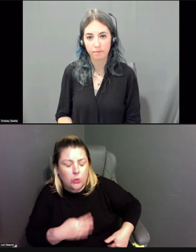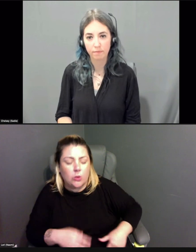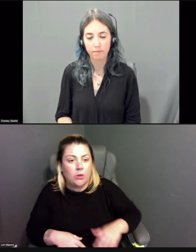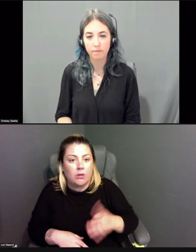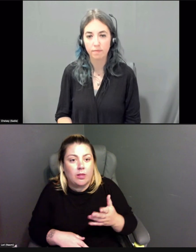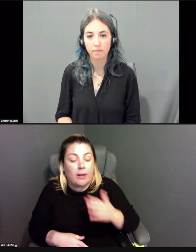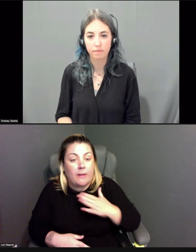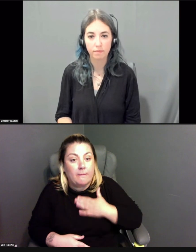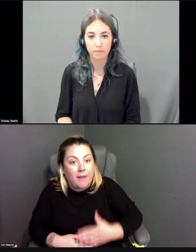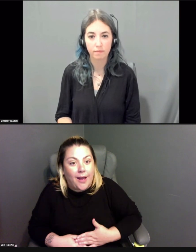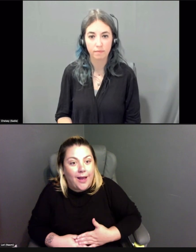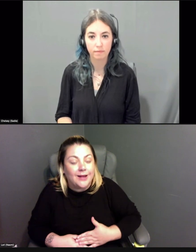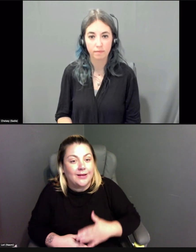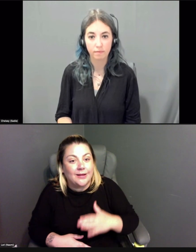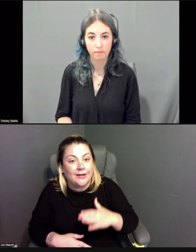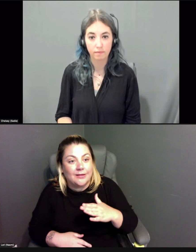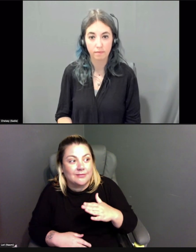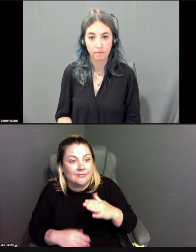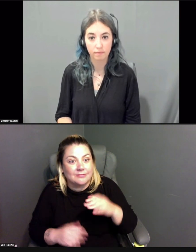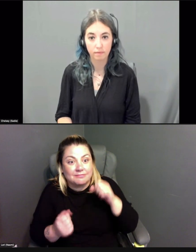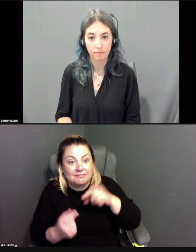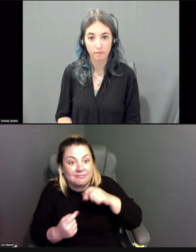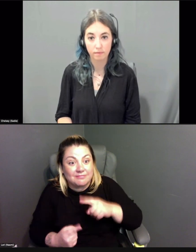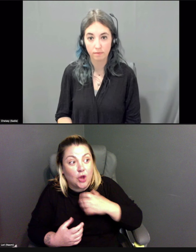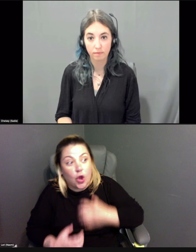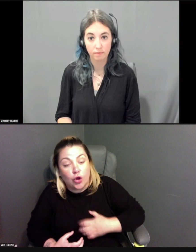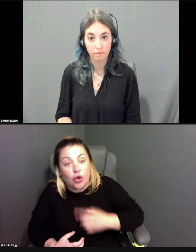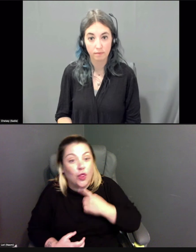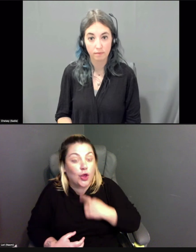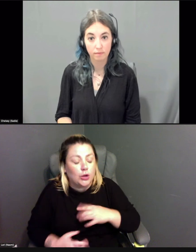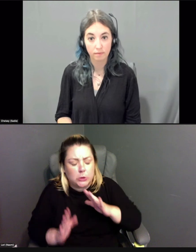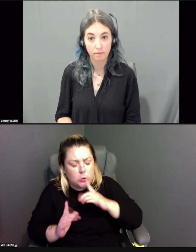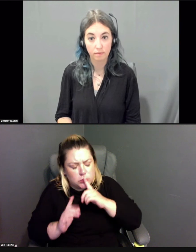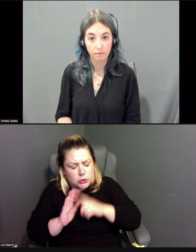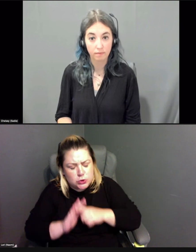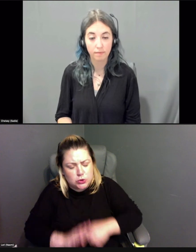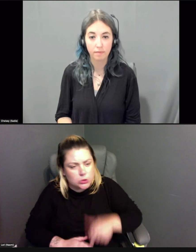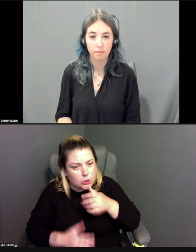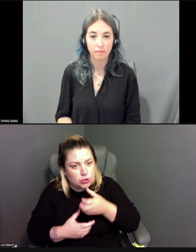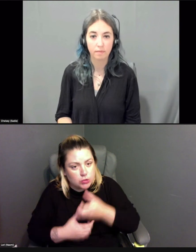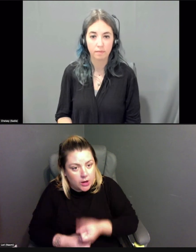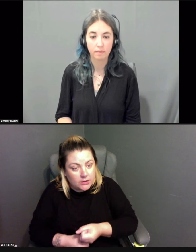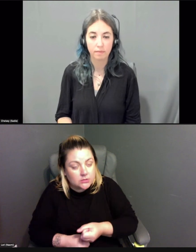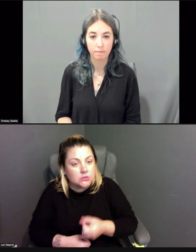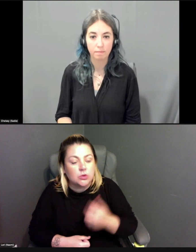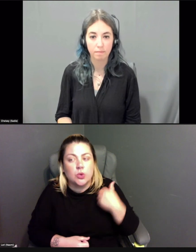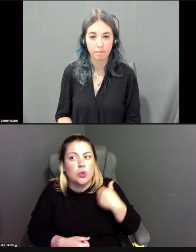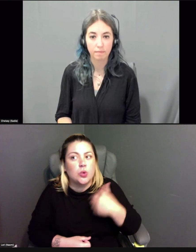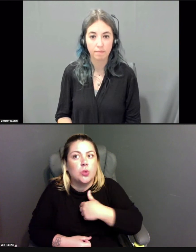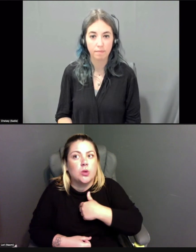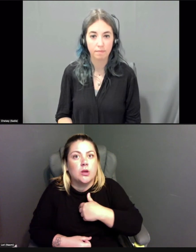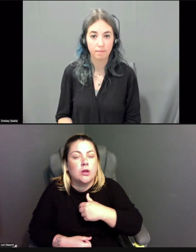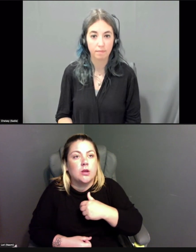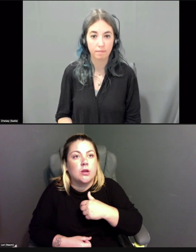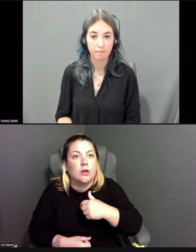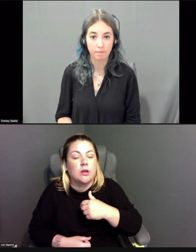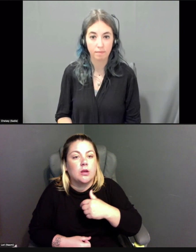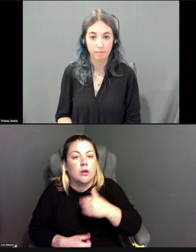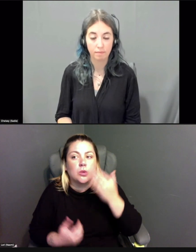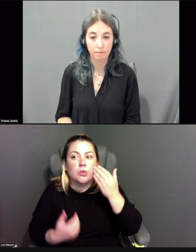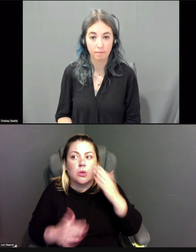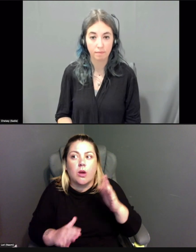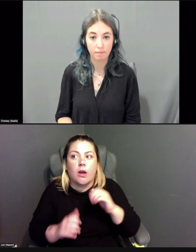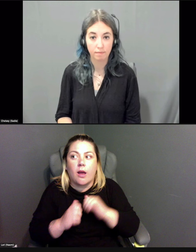biological cues, we don't necessarily see that feedback that we're getting as valid and worth